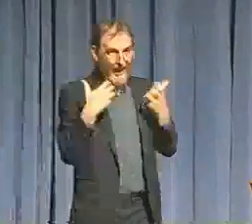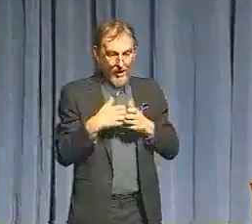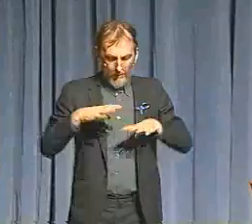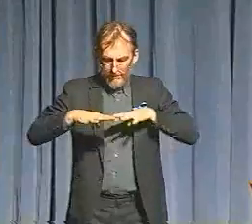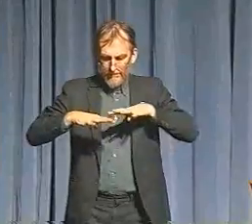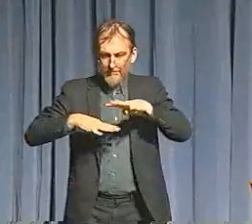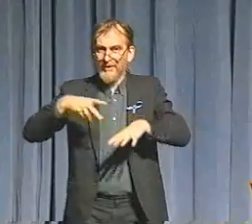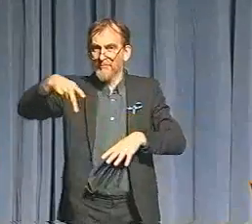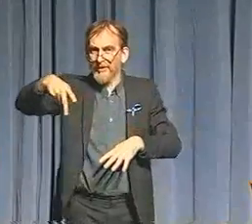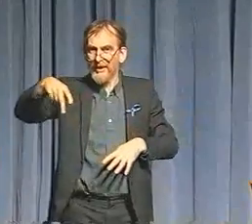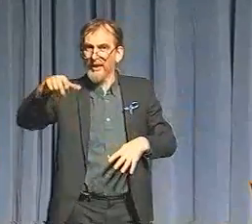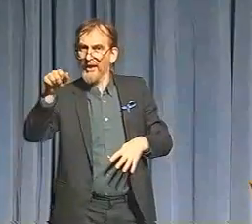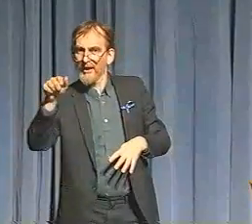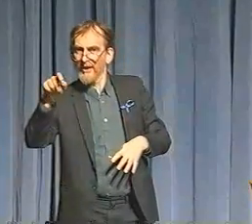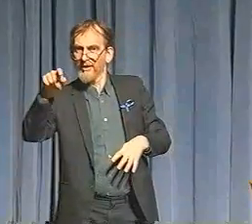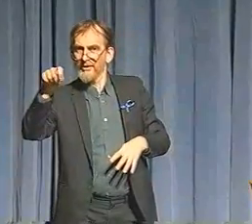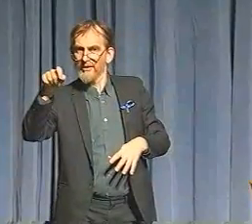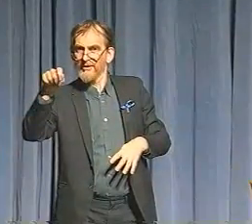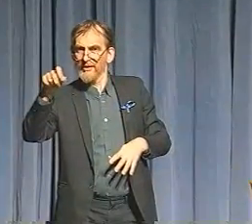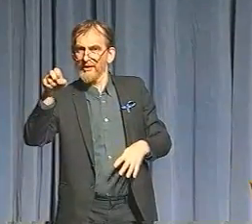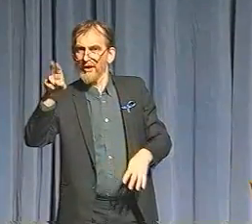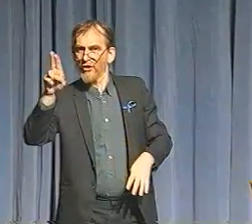so I have a few examples here.